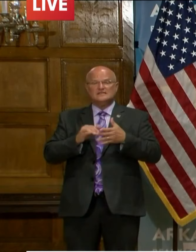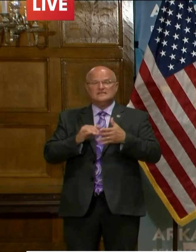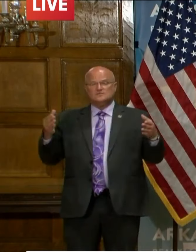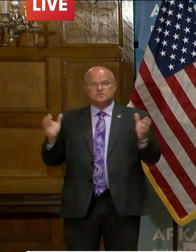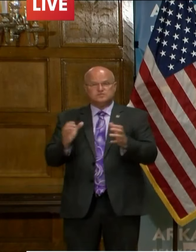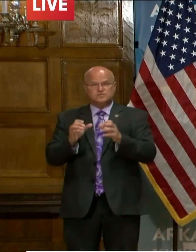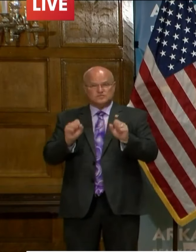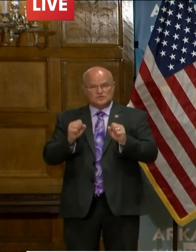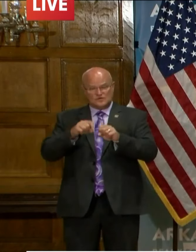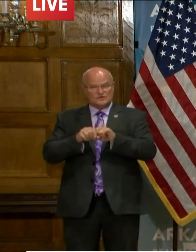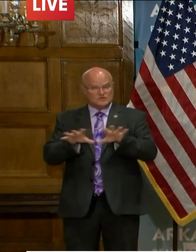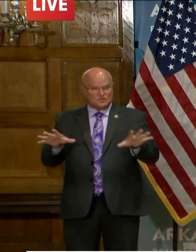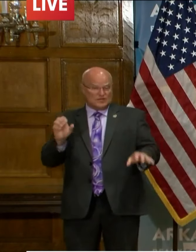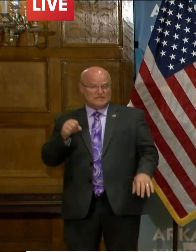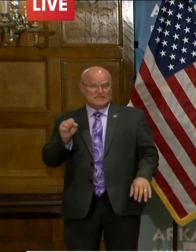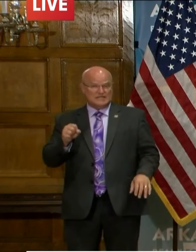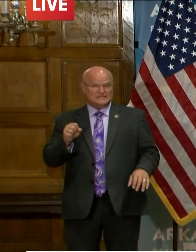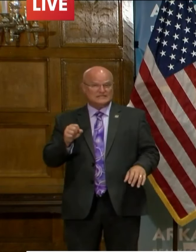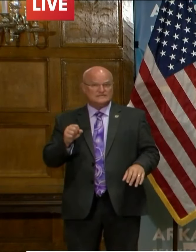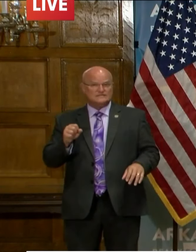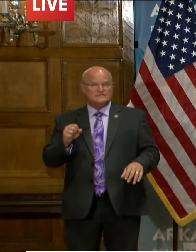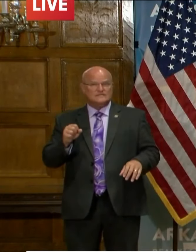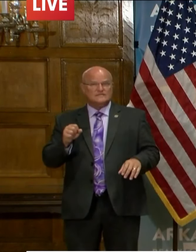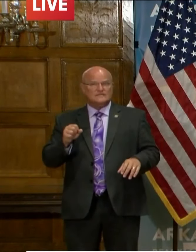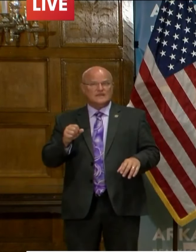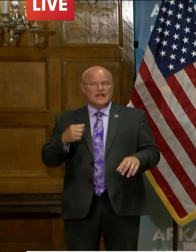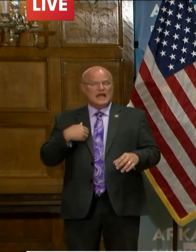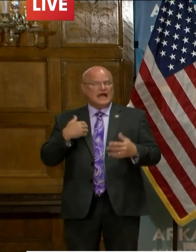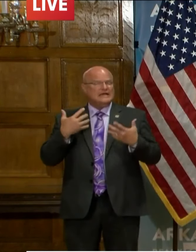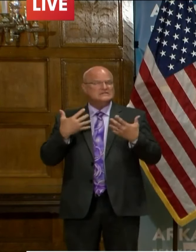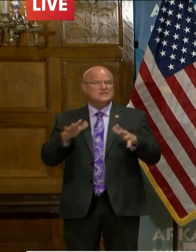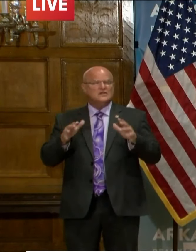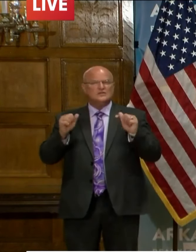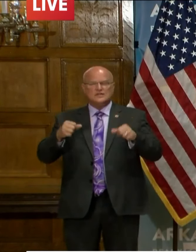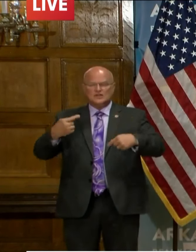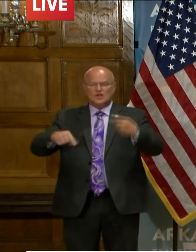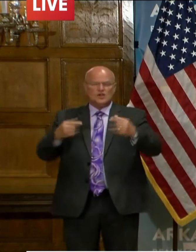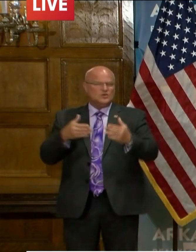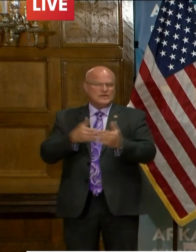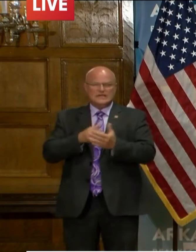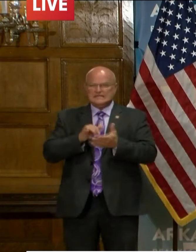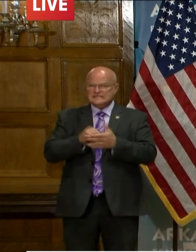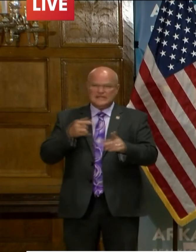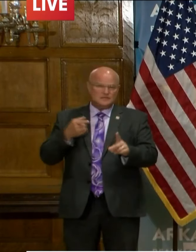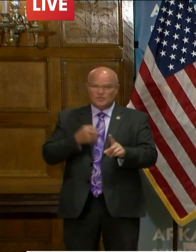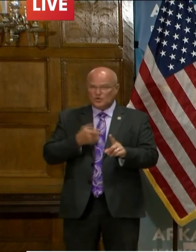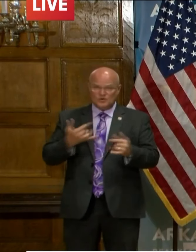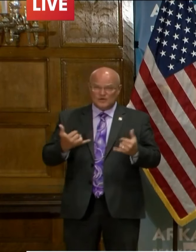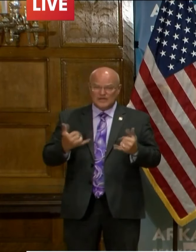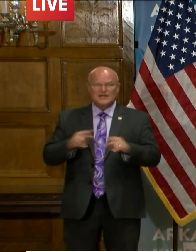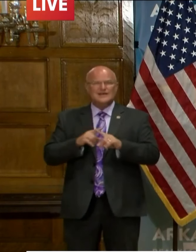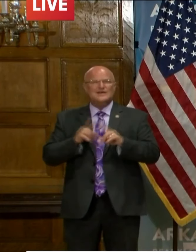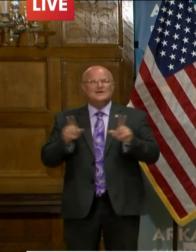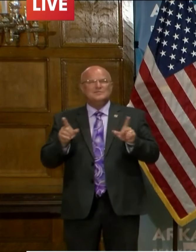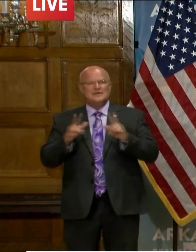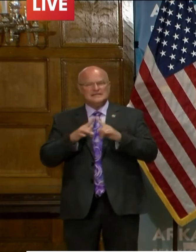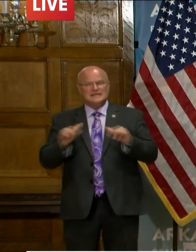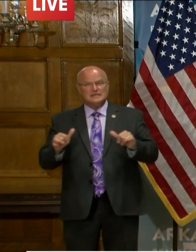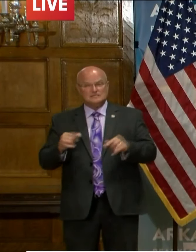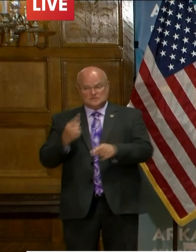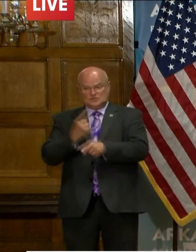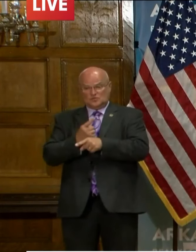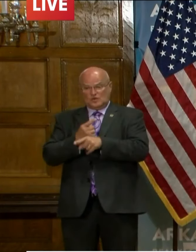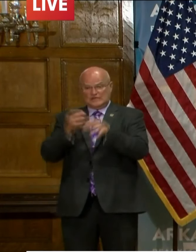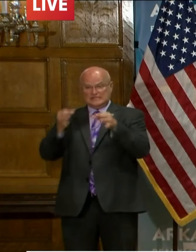reducing the potential for spread. I don't know that you can argue against that point, but is that the